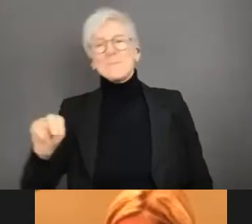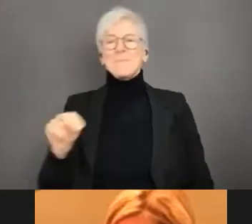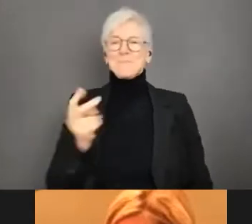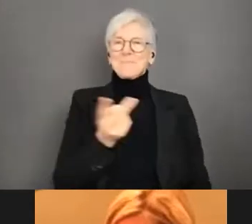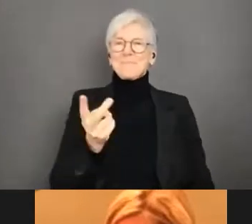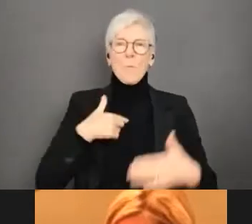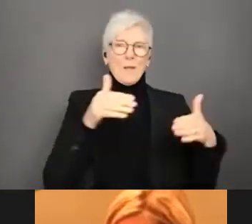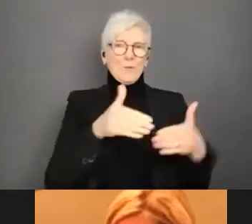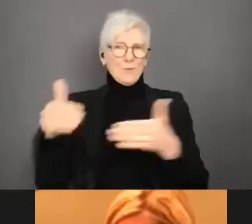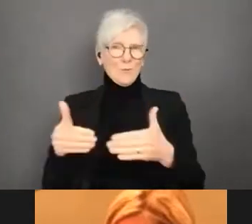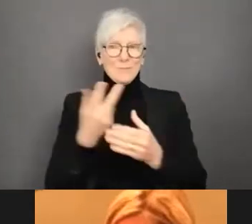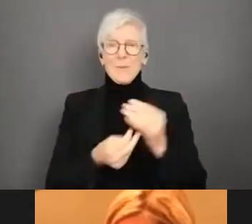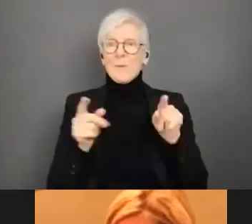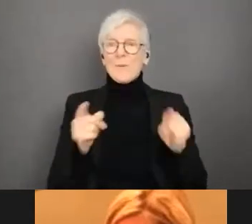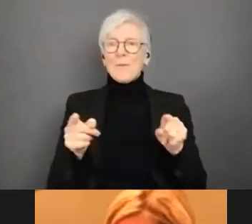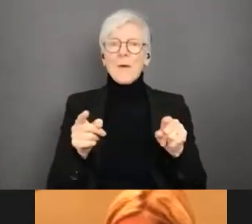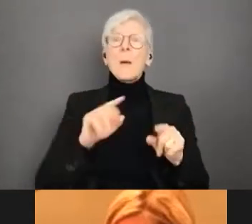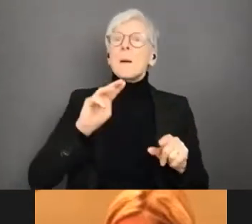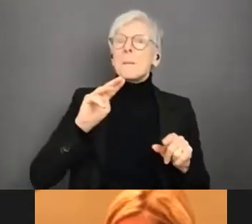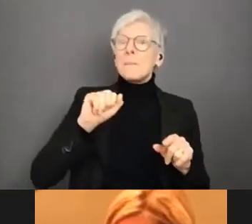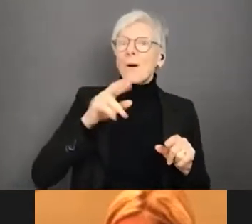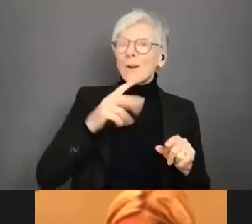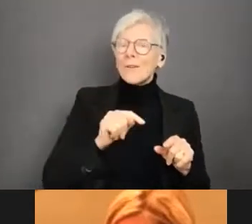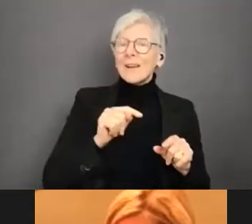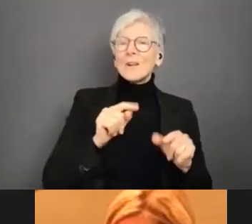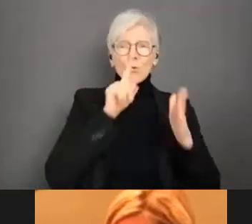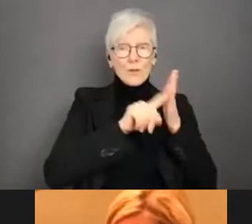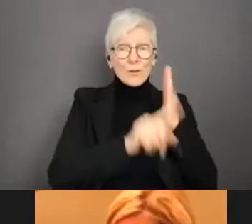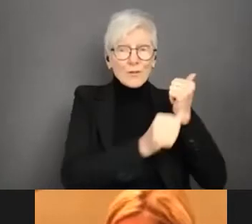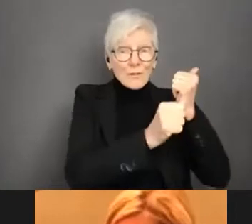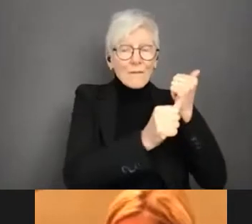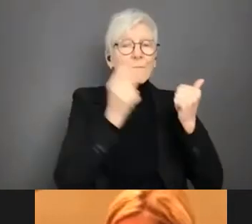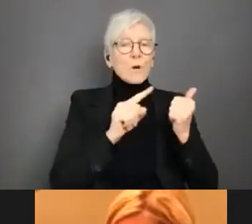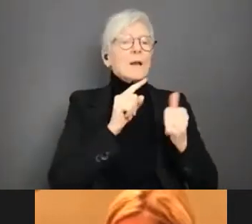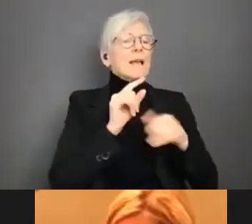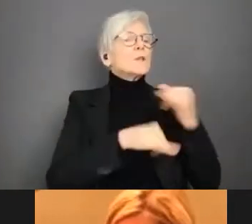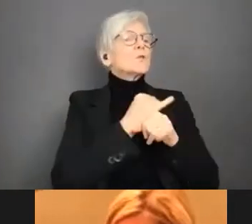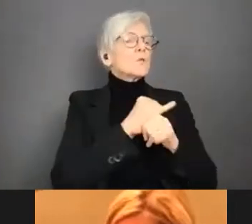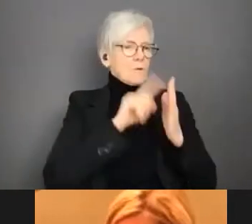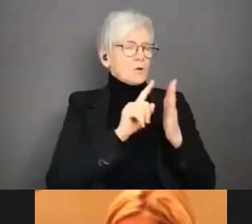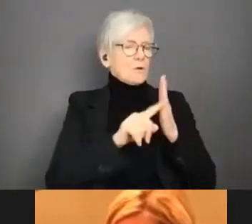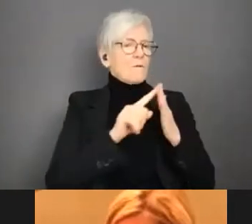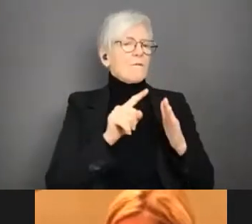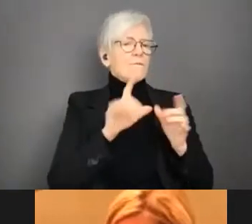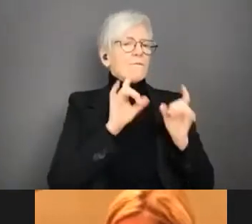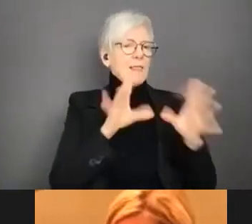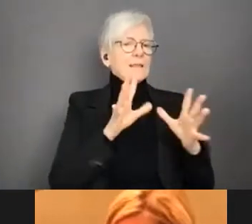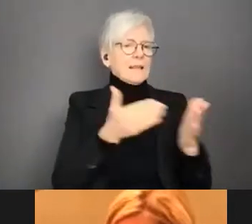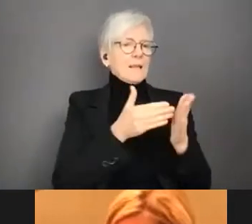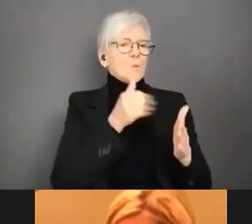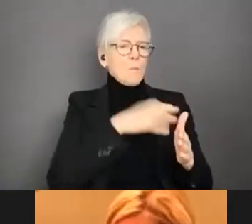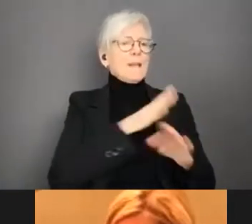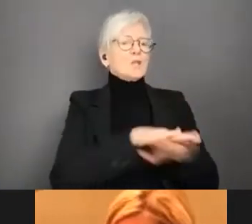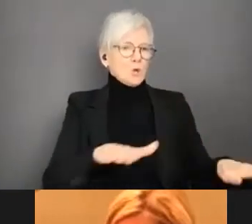them. So Margaret is a research associate with the Center for Research and Education on Violence Against Women and Children from the University